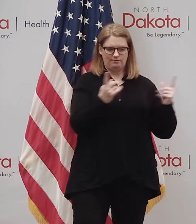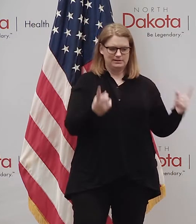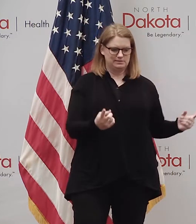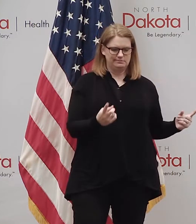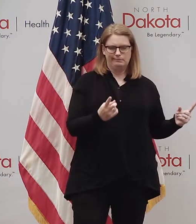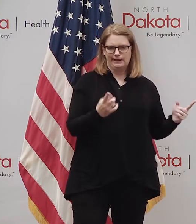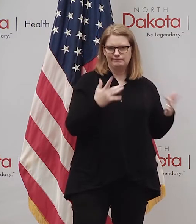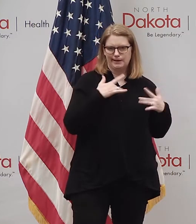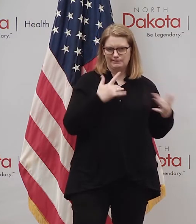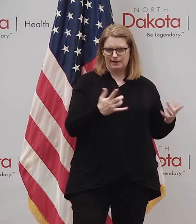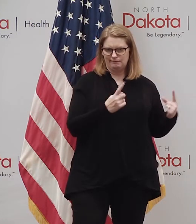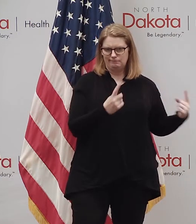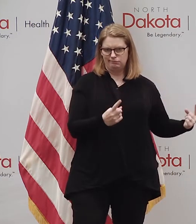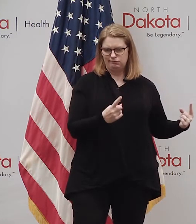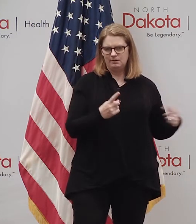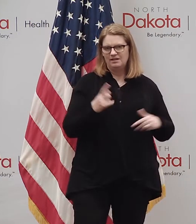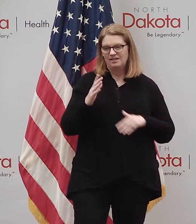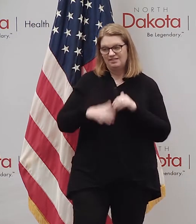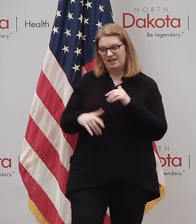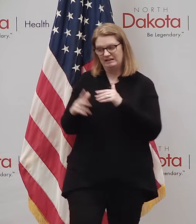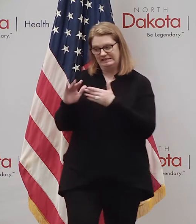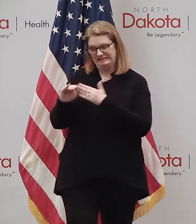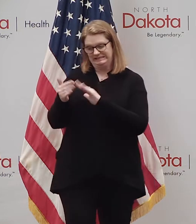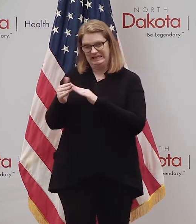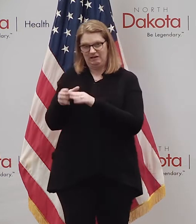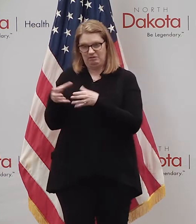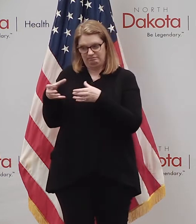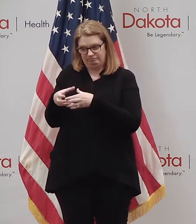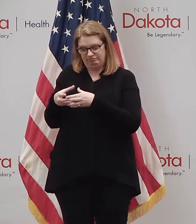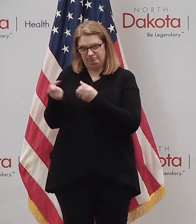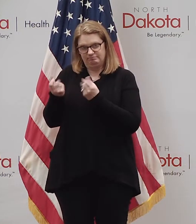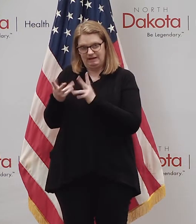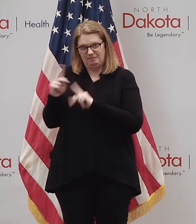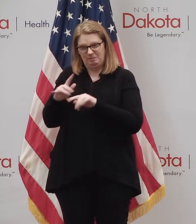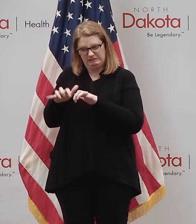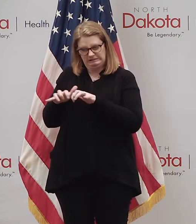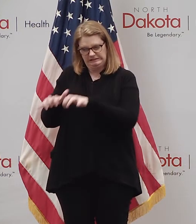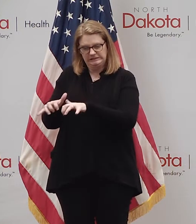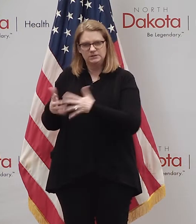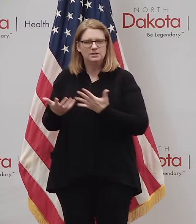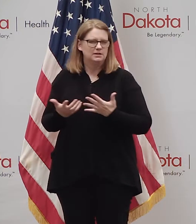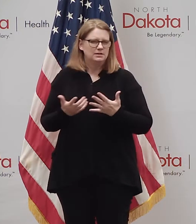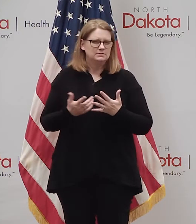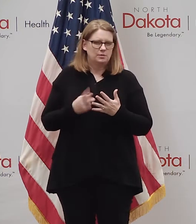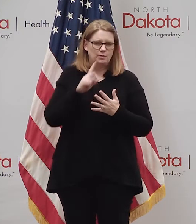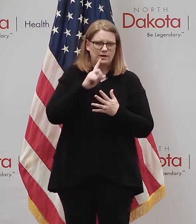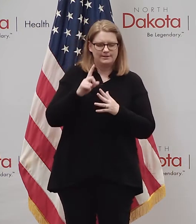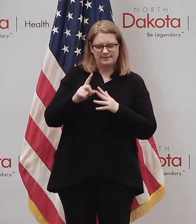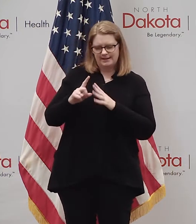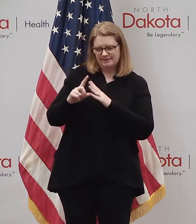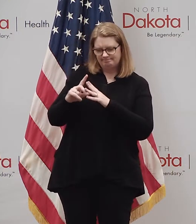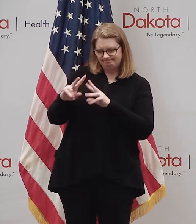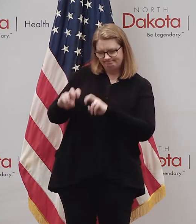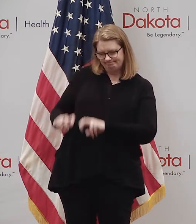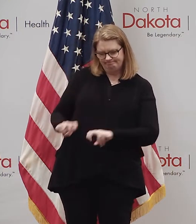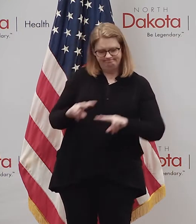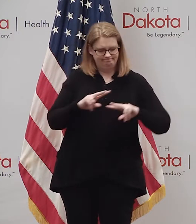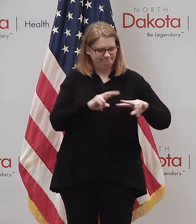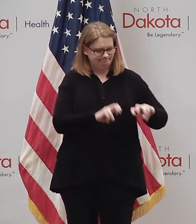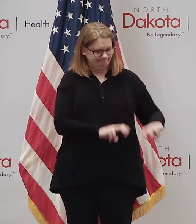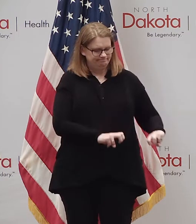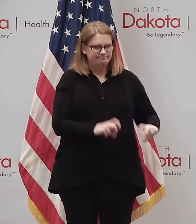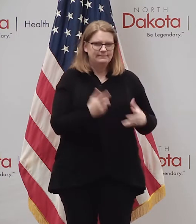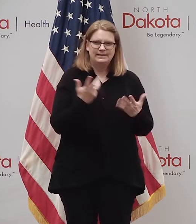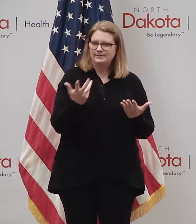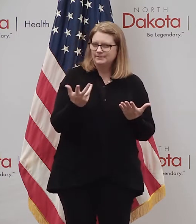of our higher density metro areas. So we'll try to take a look at all of those, and there's going to be some art, some